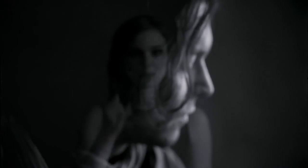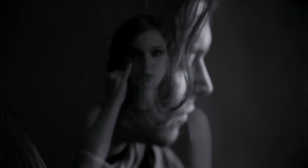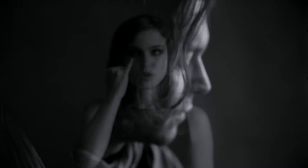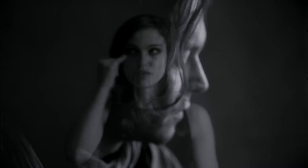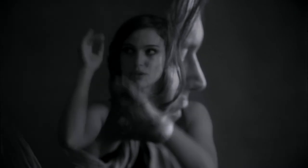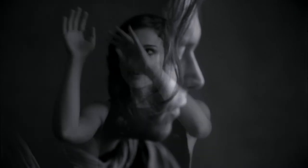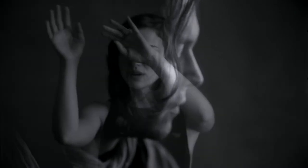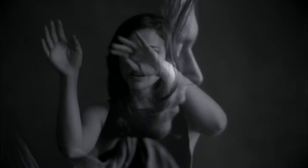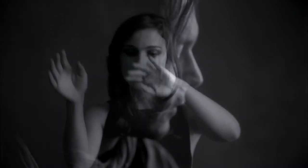What if it rained?